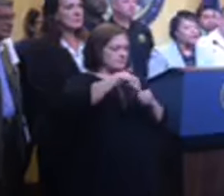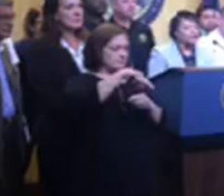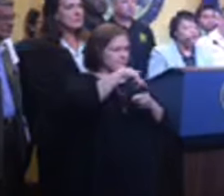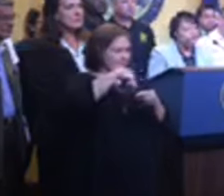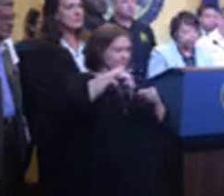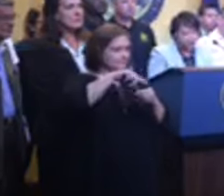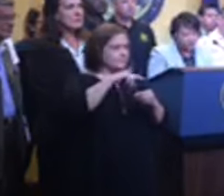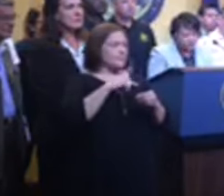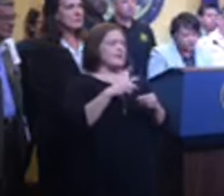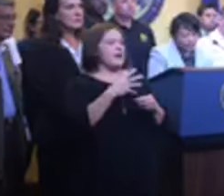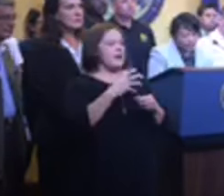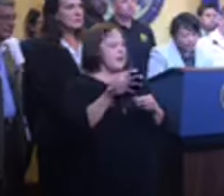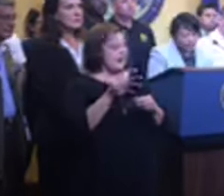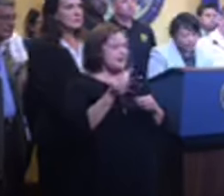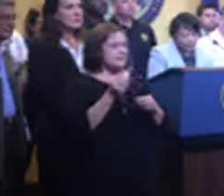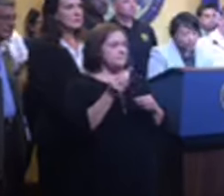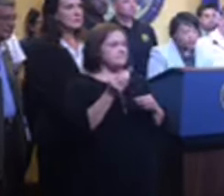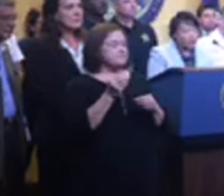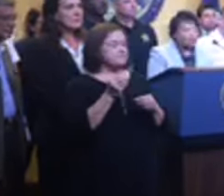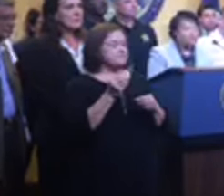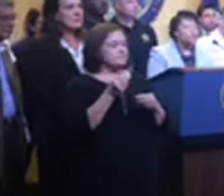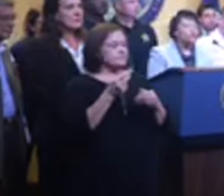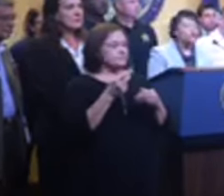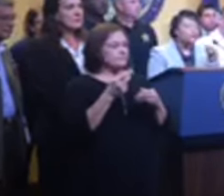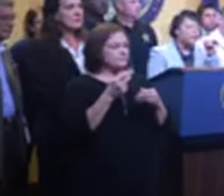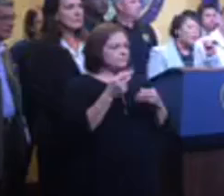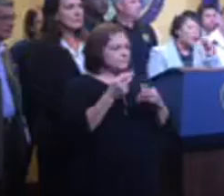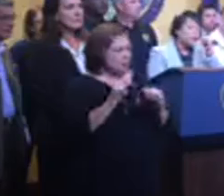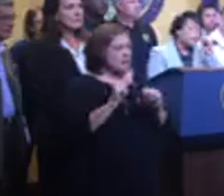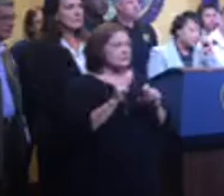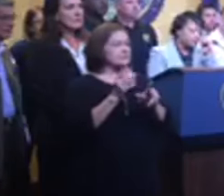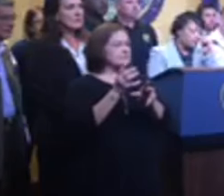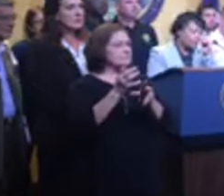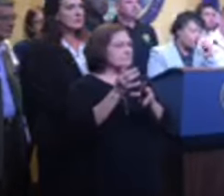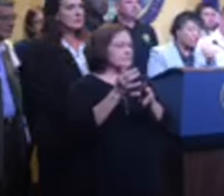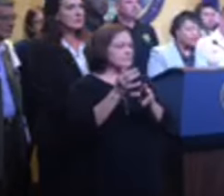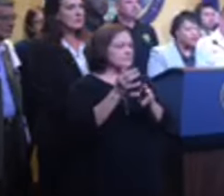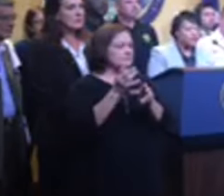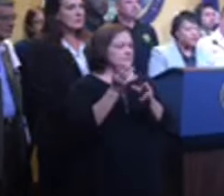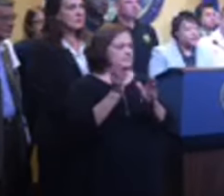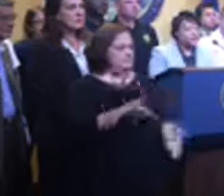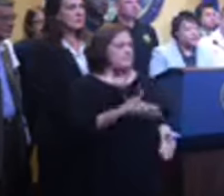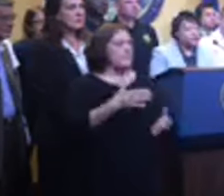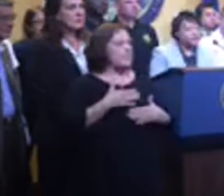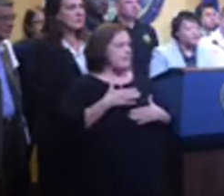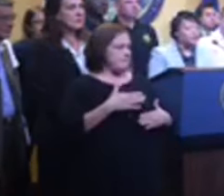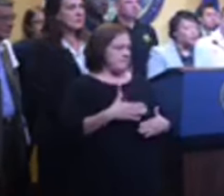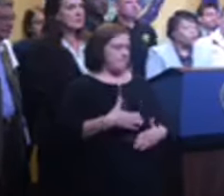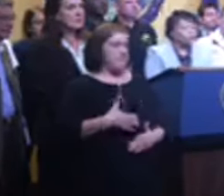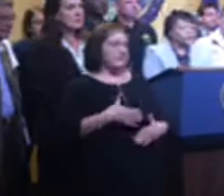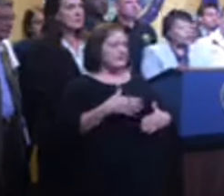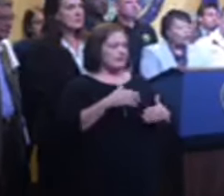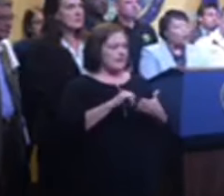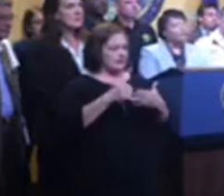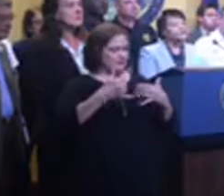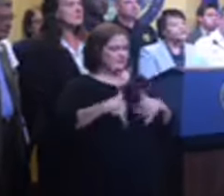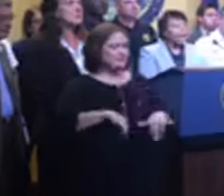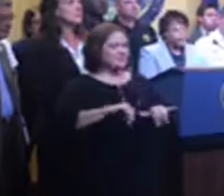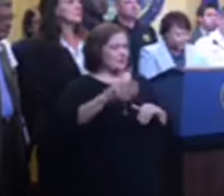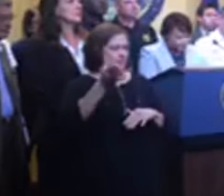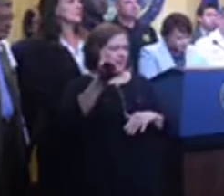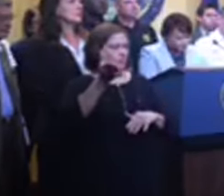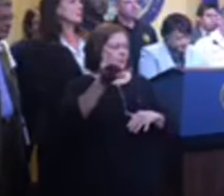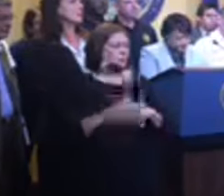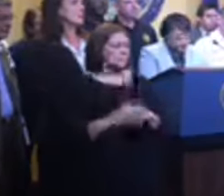with extraction, as well as removing the remains of our victims that are still on the